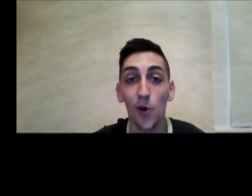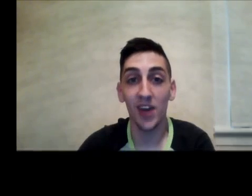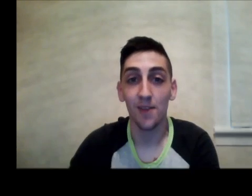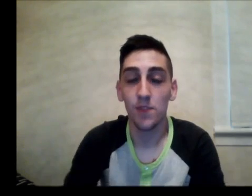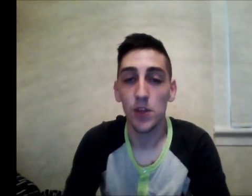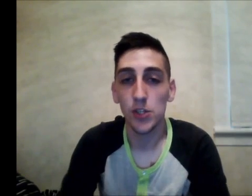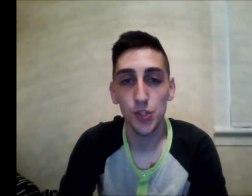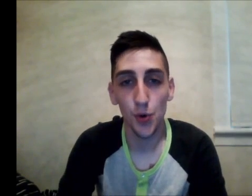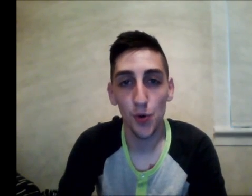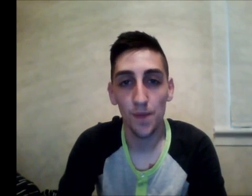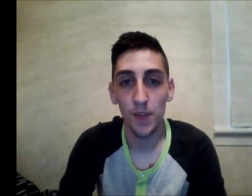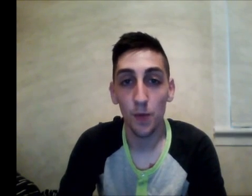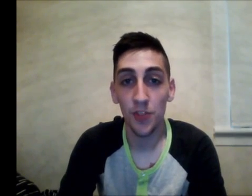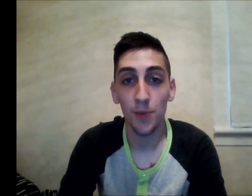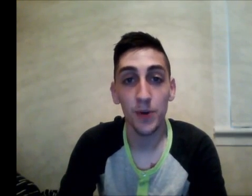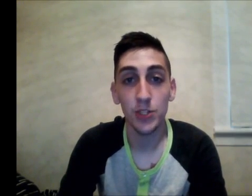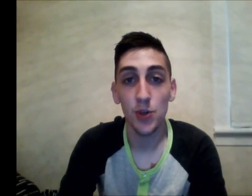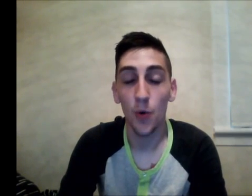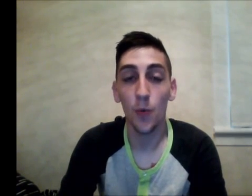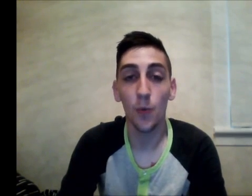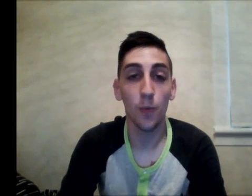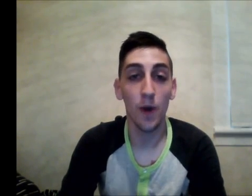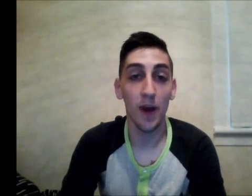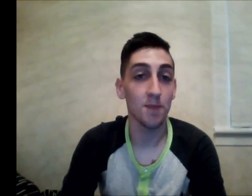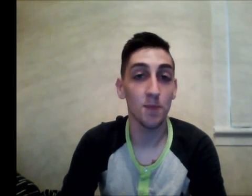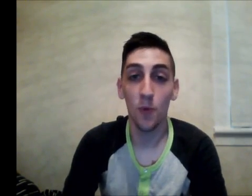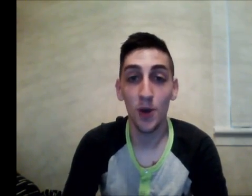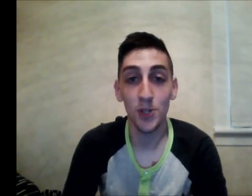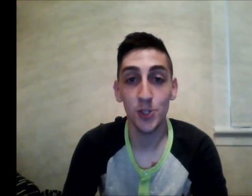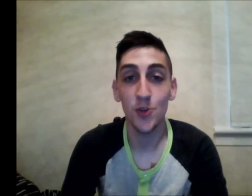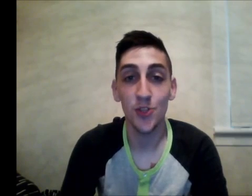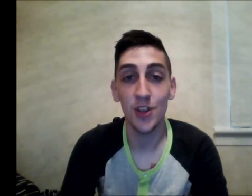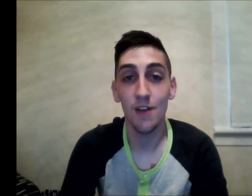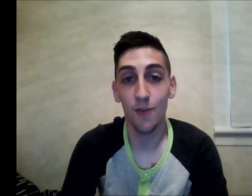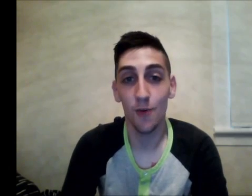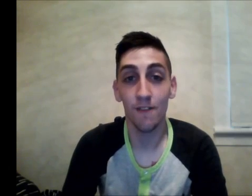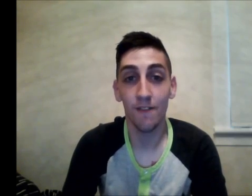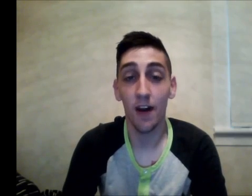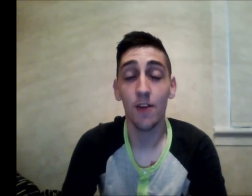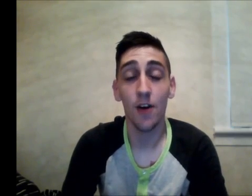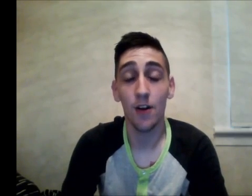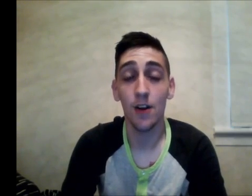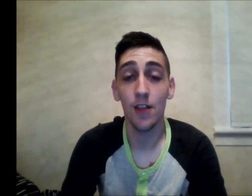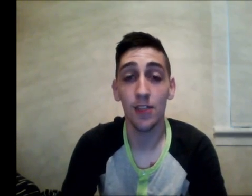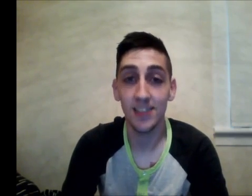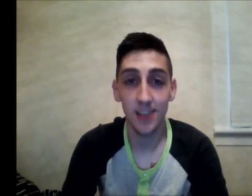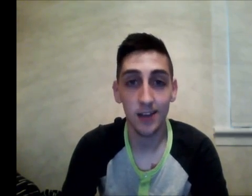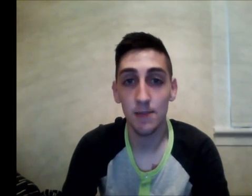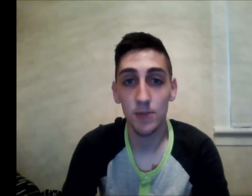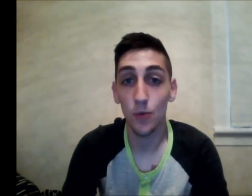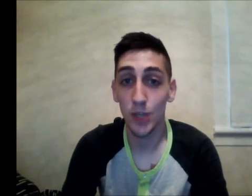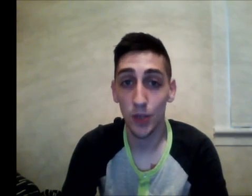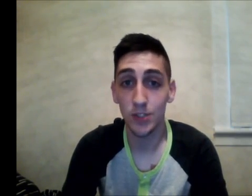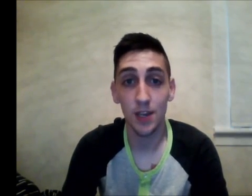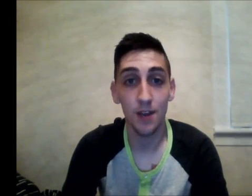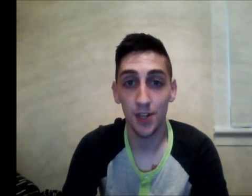Okay, so with numbers, 1, 2, 3, 4, and 5 are the exact same as what we use in everyday